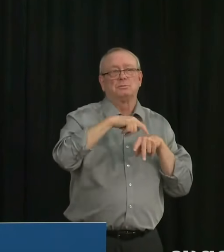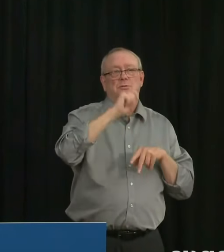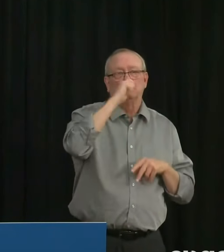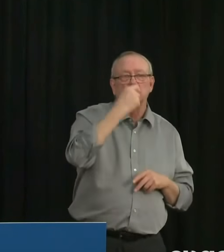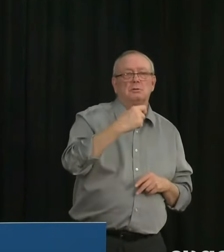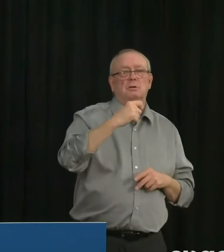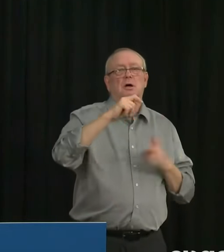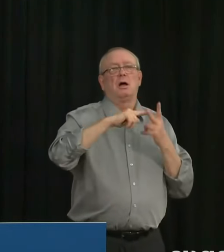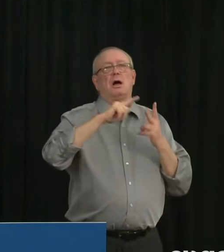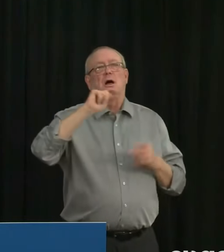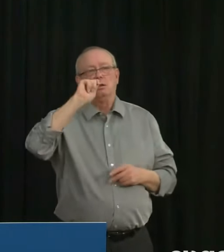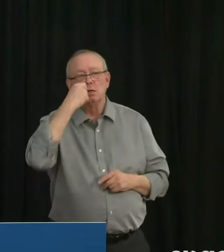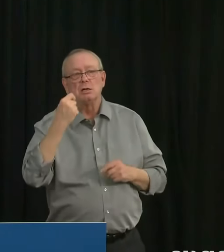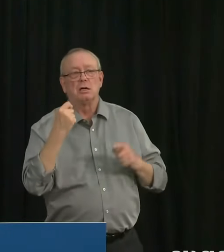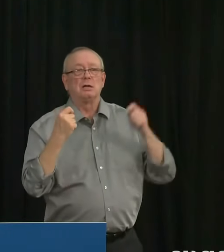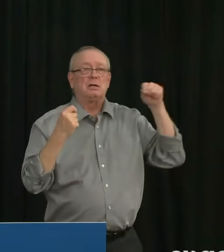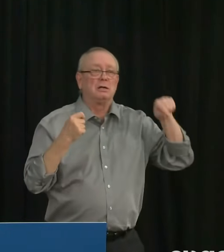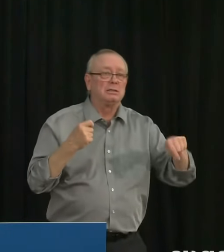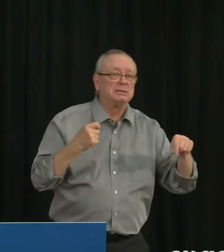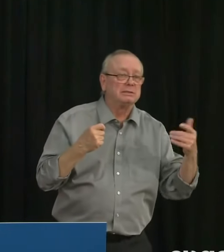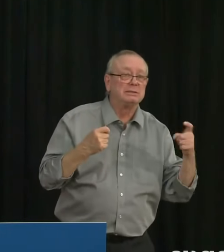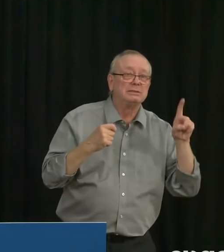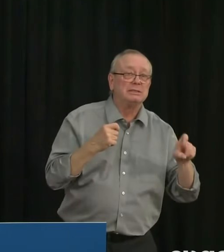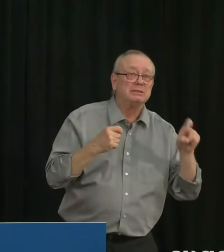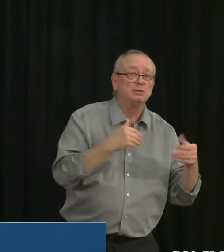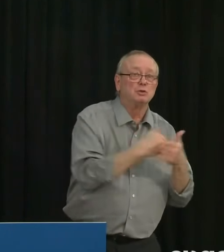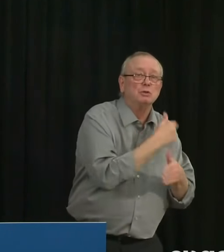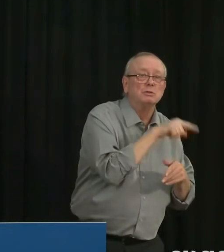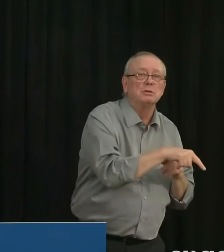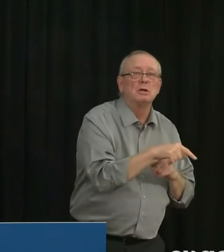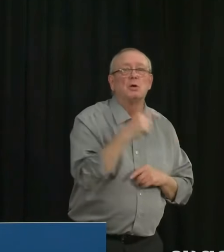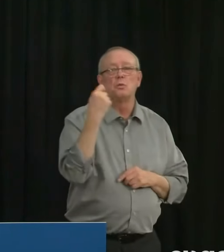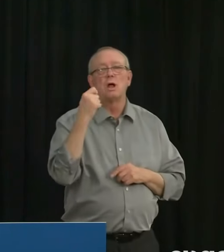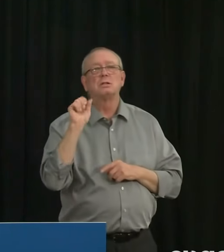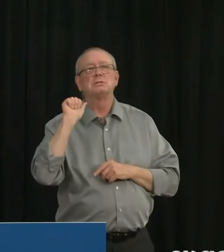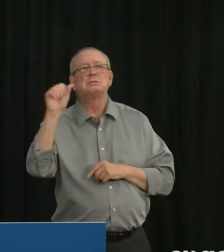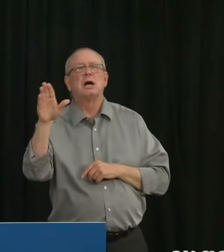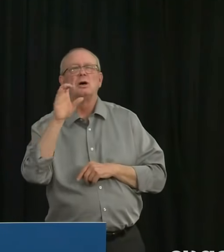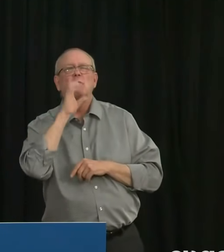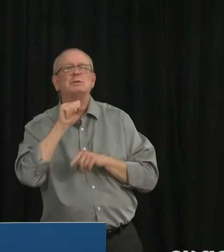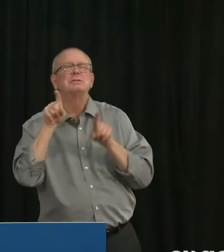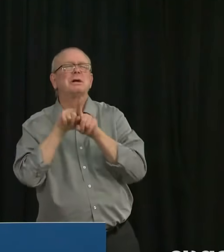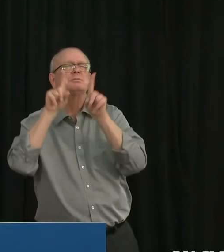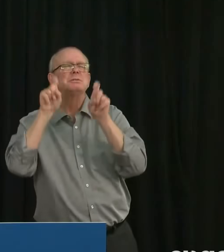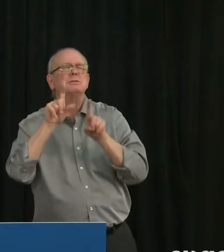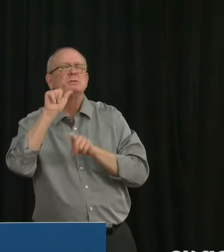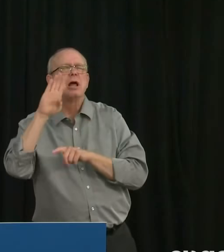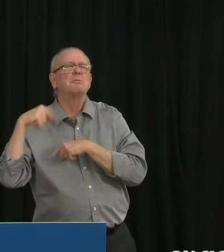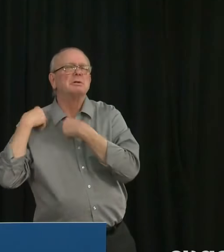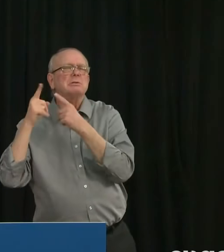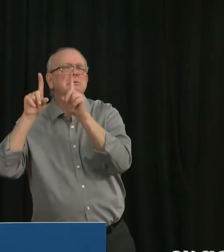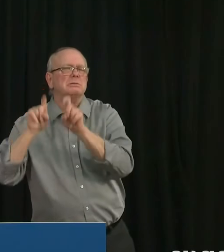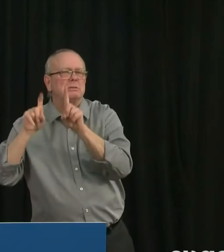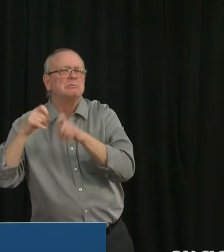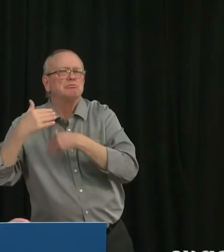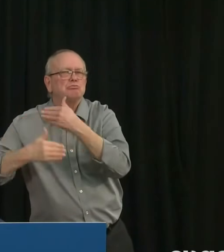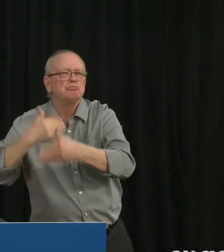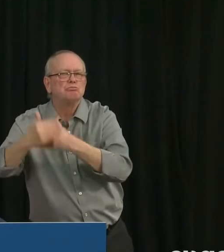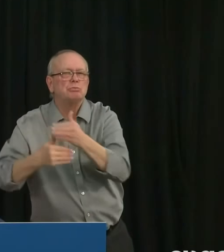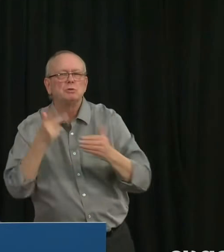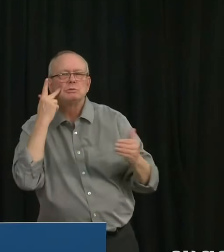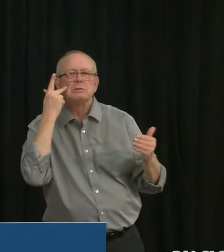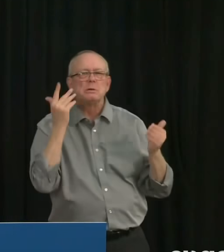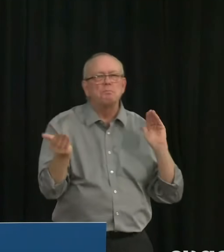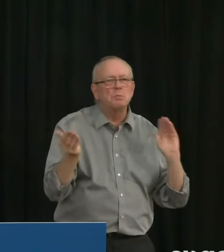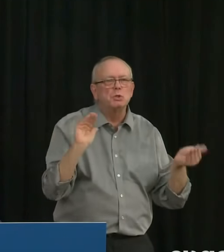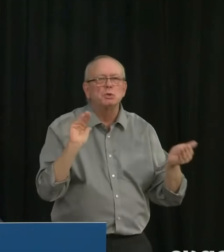confirmation by the existing lab-based testing process. This is because we're continuing to